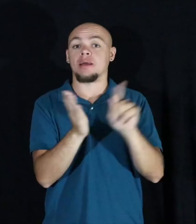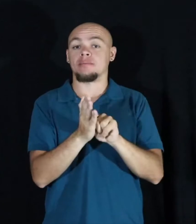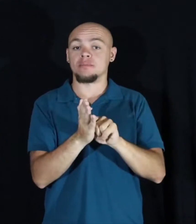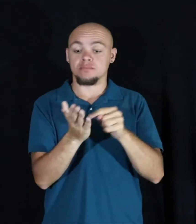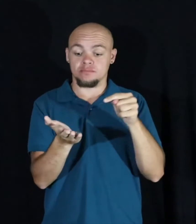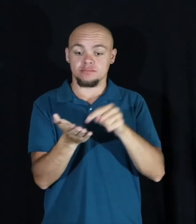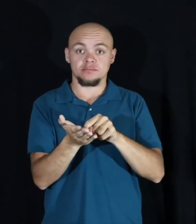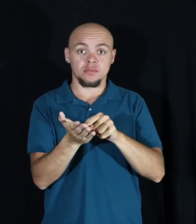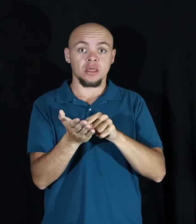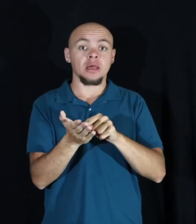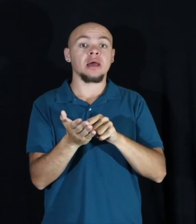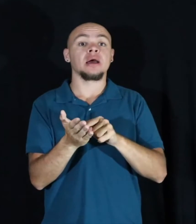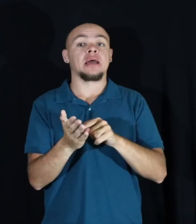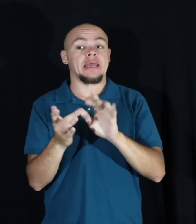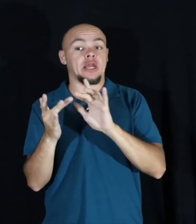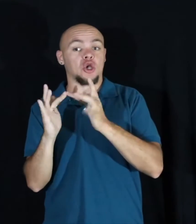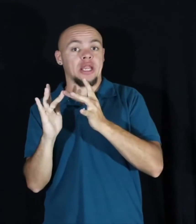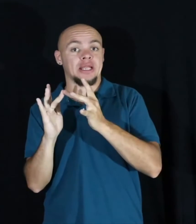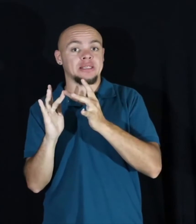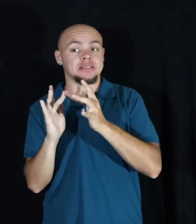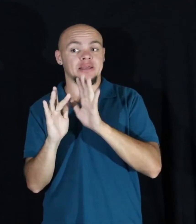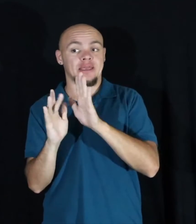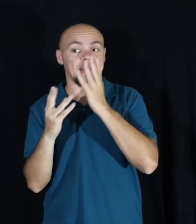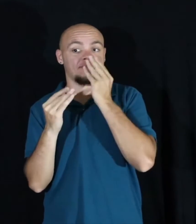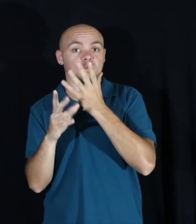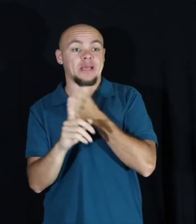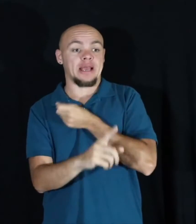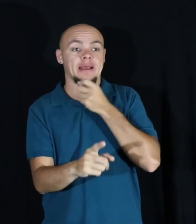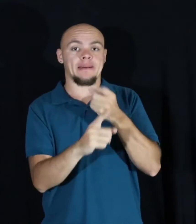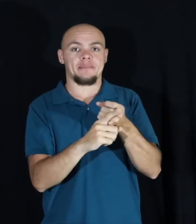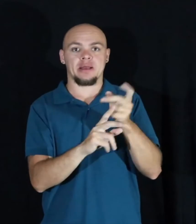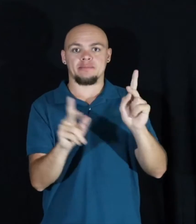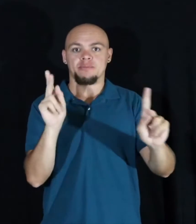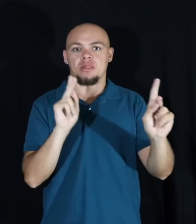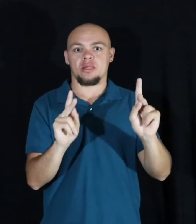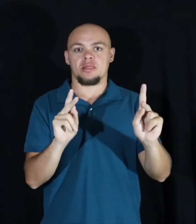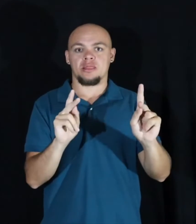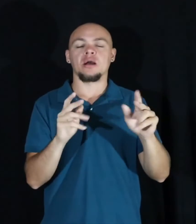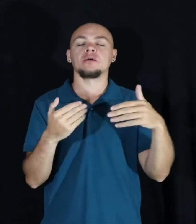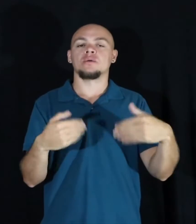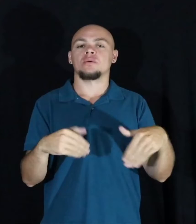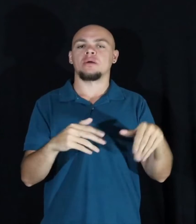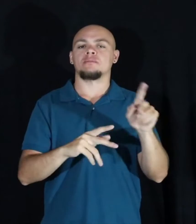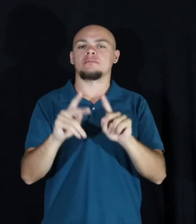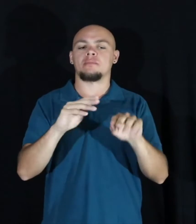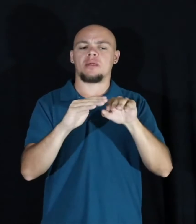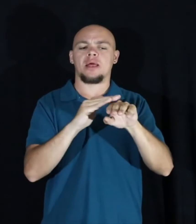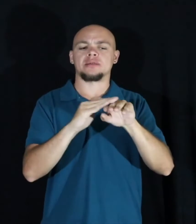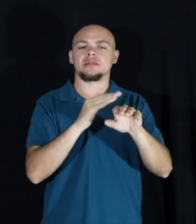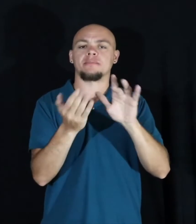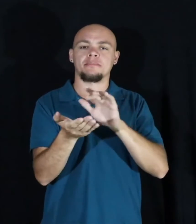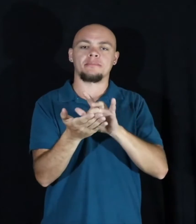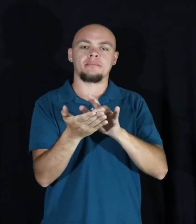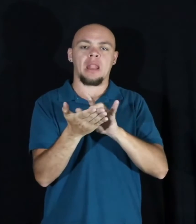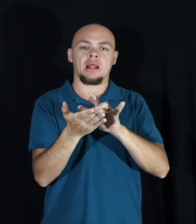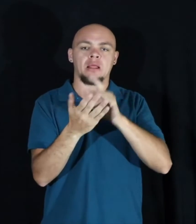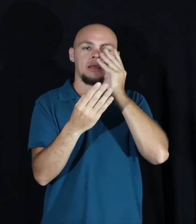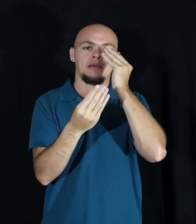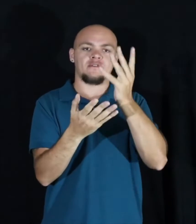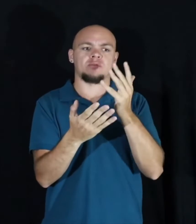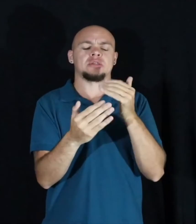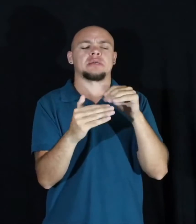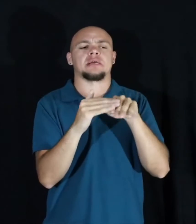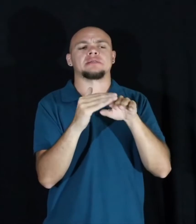we consume health information. It showed a huge shift in how people were accessing medical information and that they were